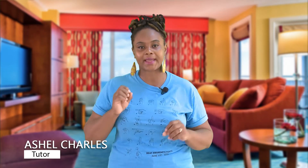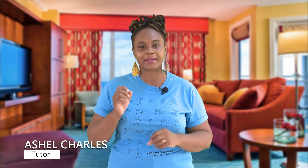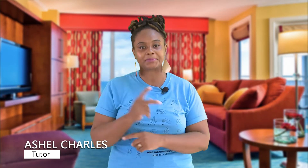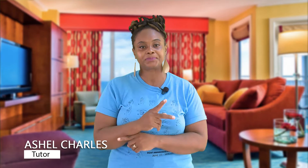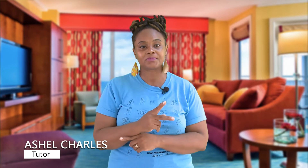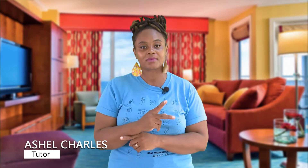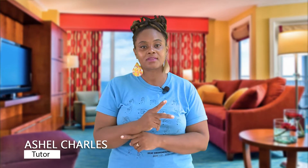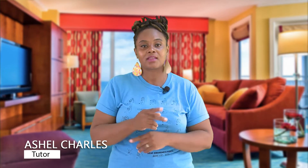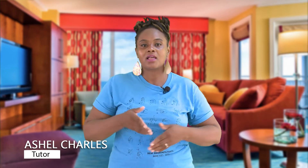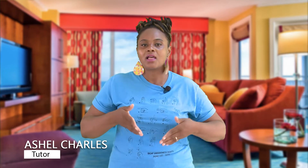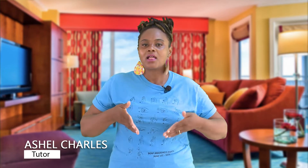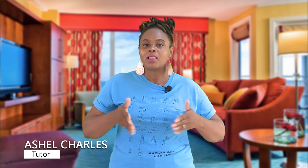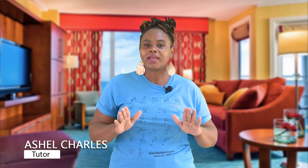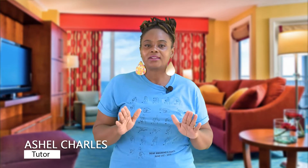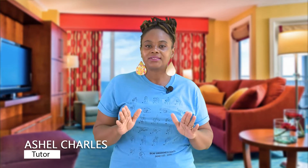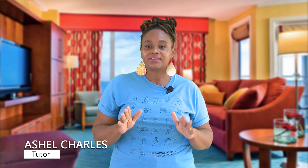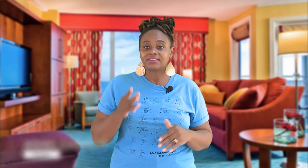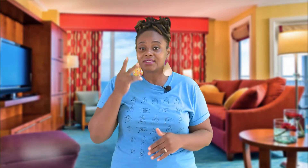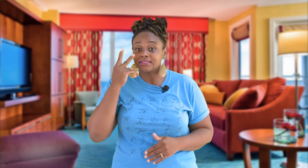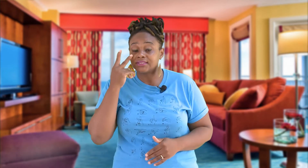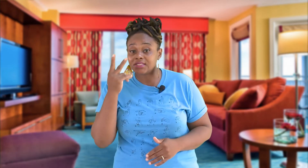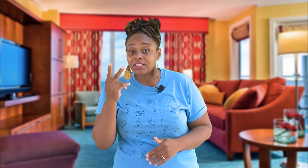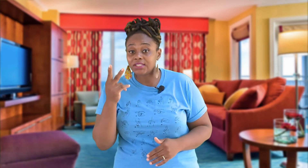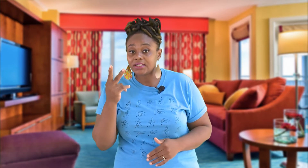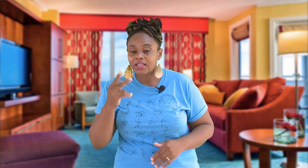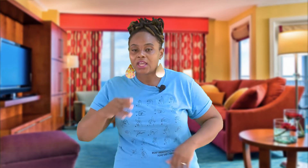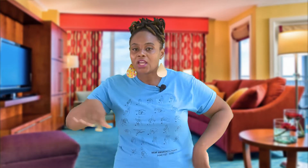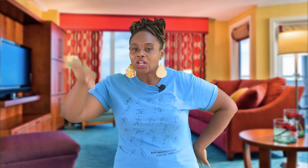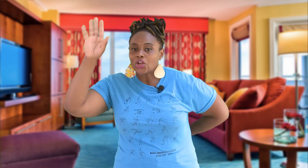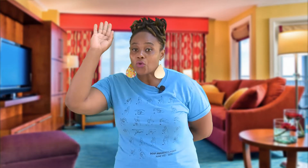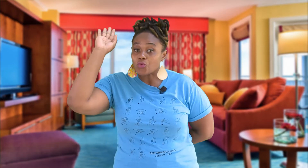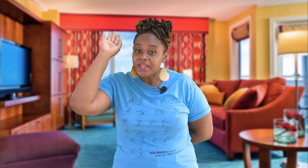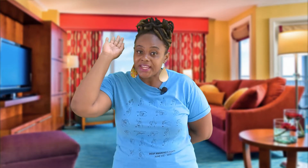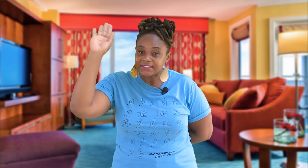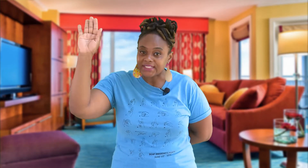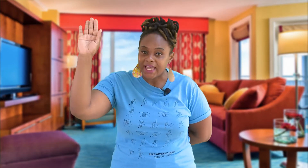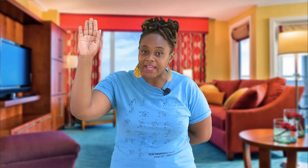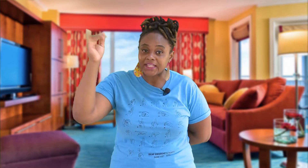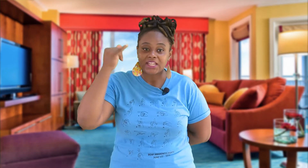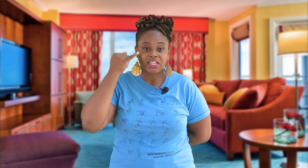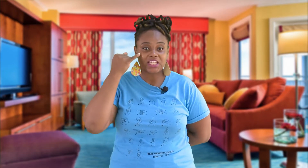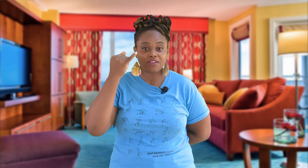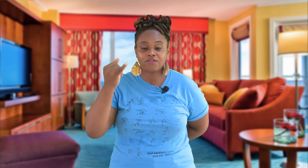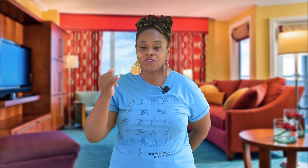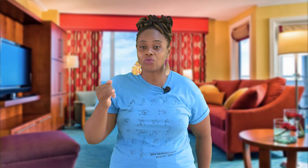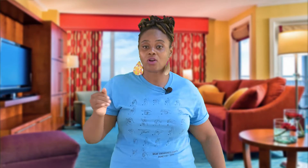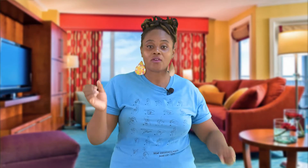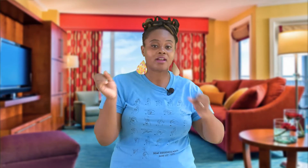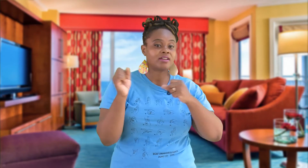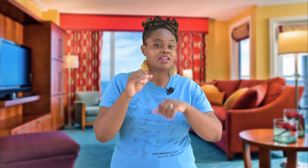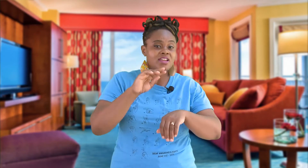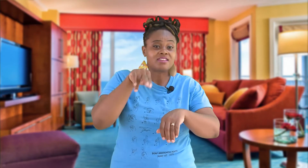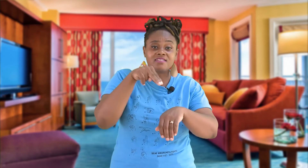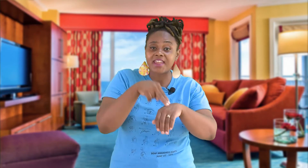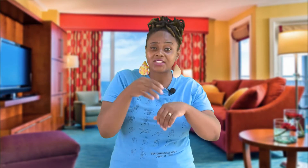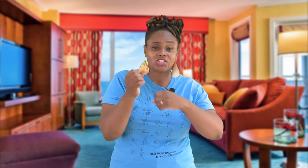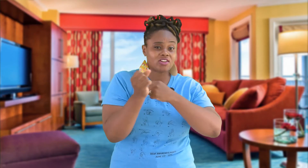back. Let us see a raised hand if you are a